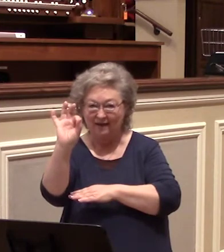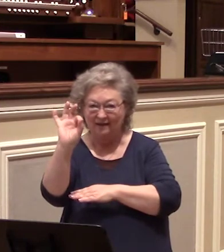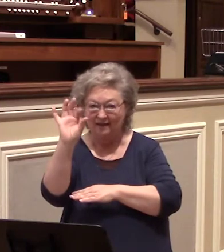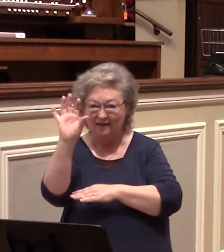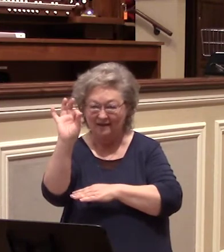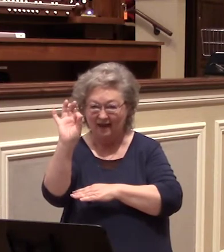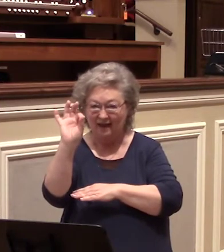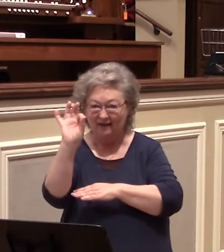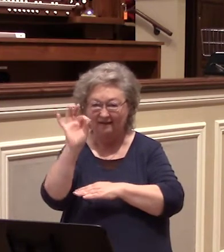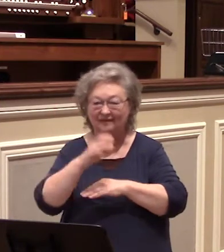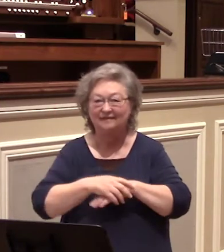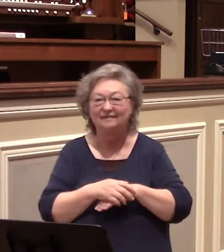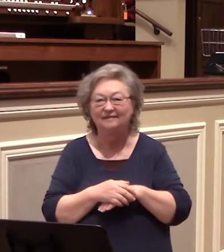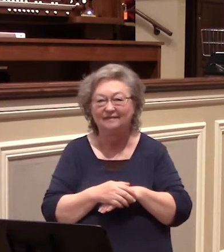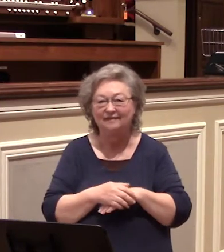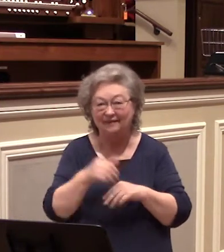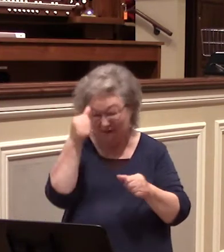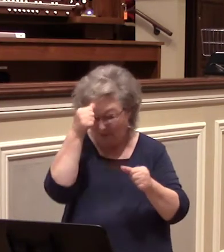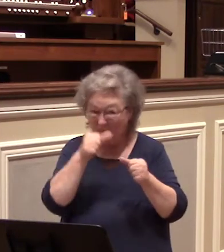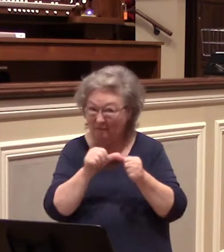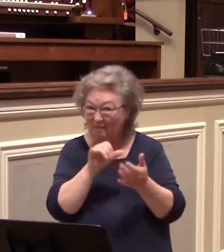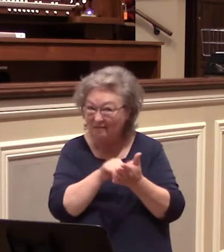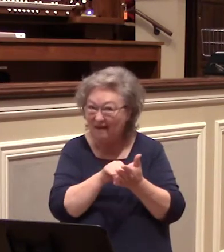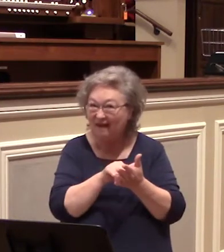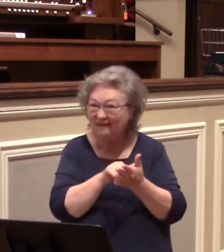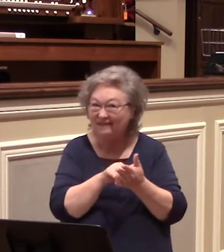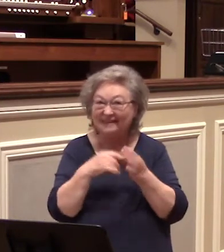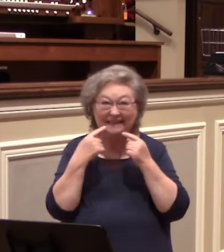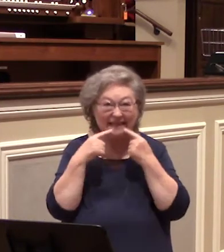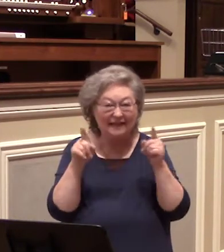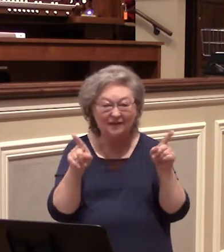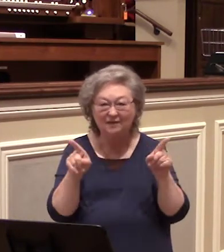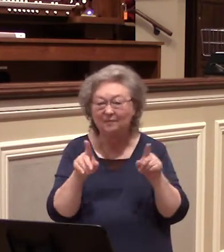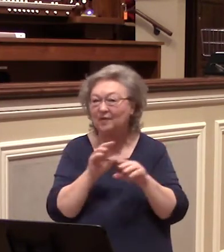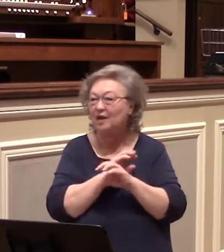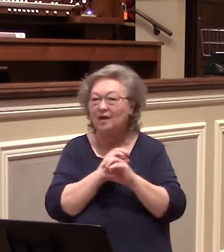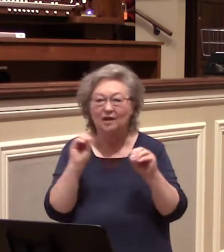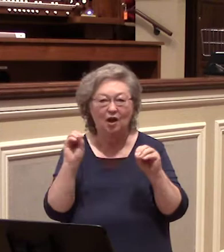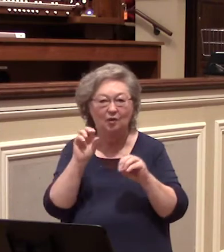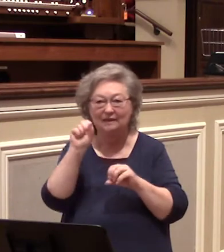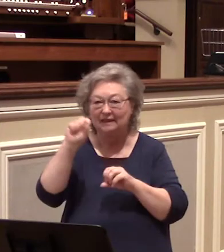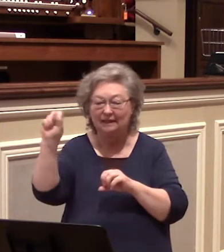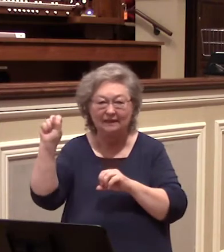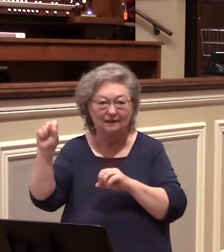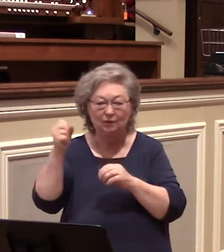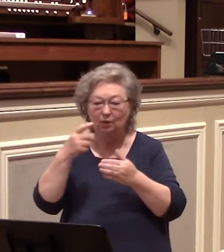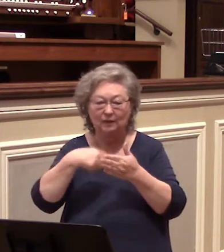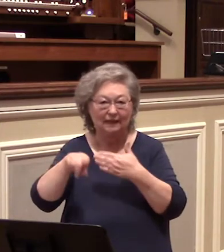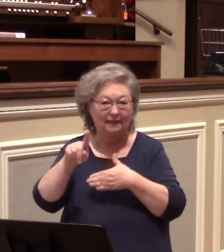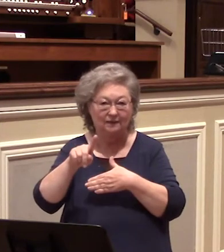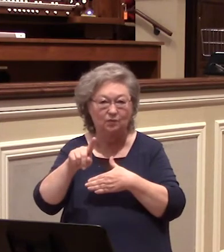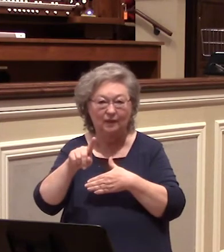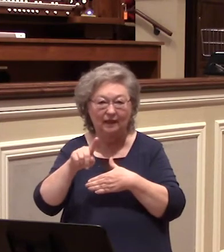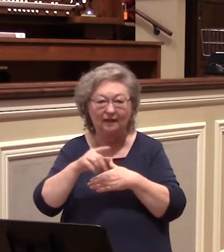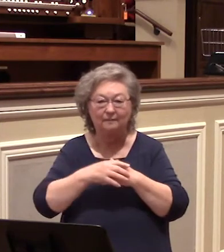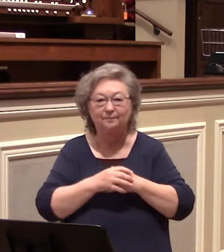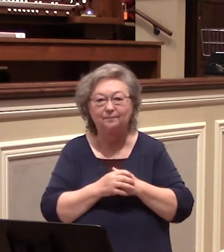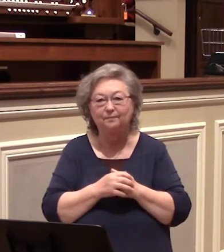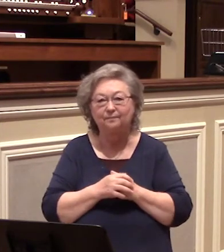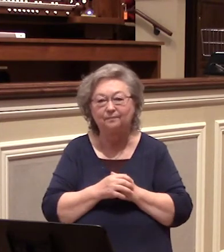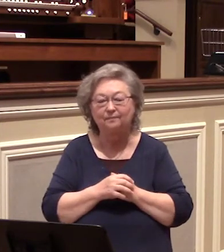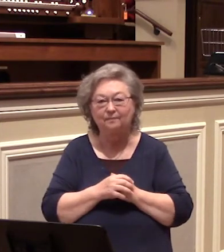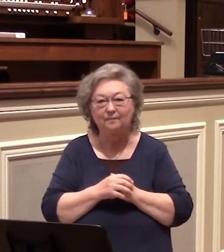forget, right? So pass the word. One service only, no Sunday school next week, but we do have Sunday school following when we dismiss here in just a